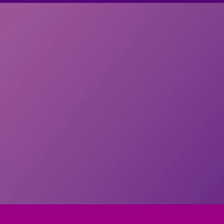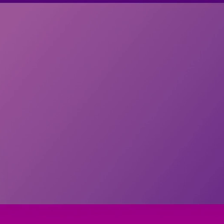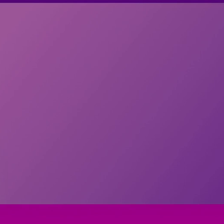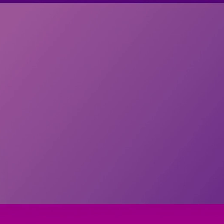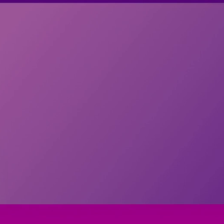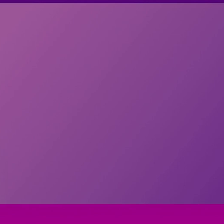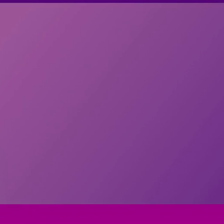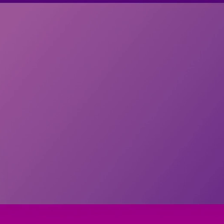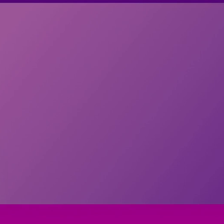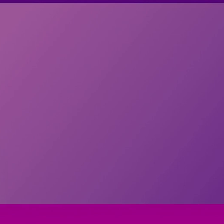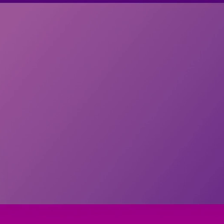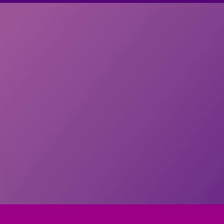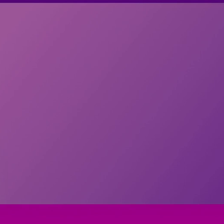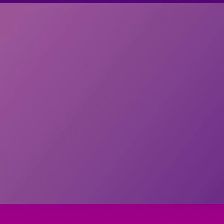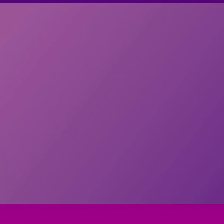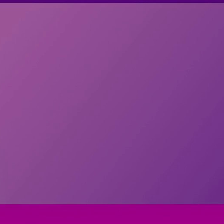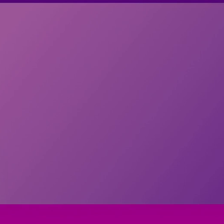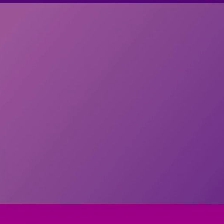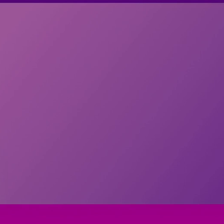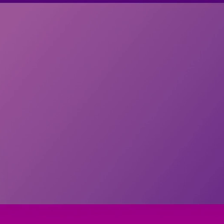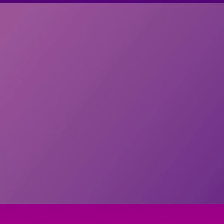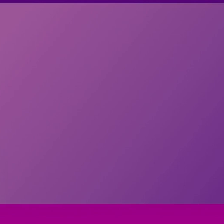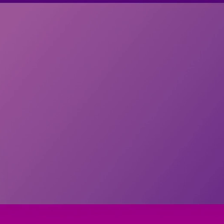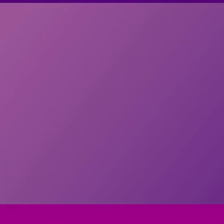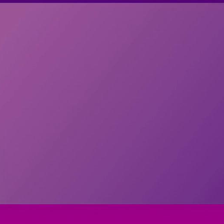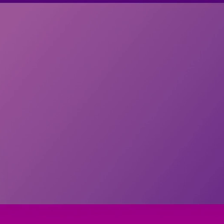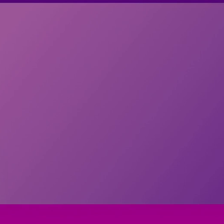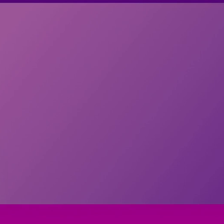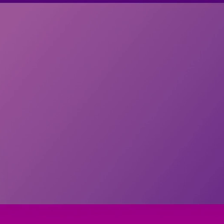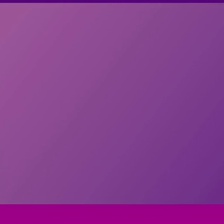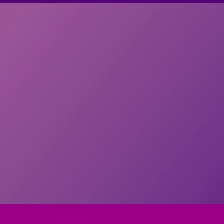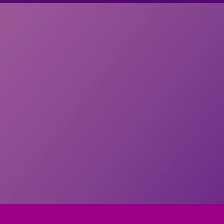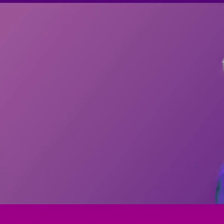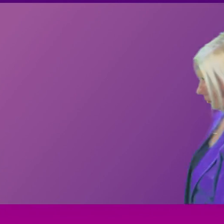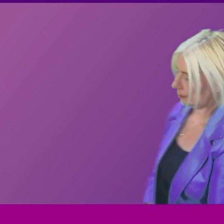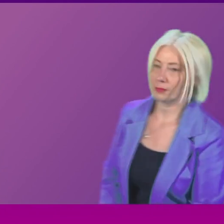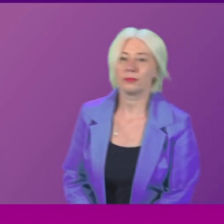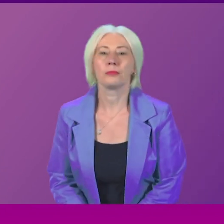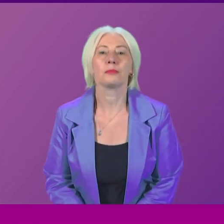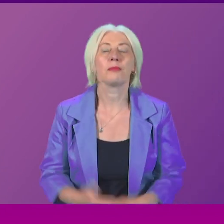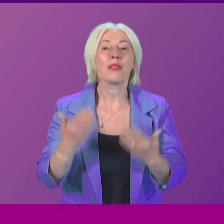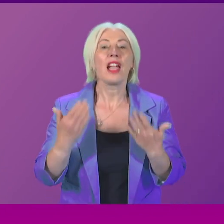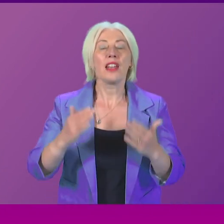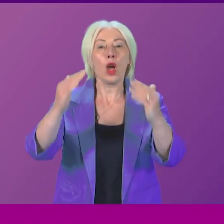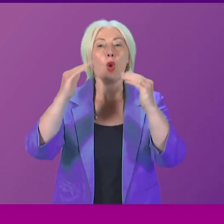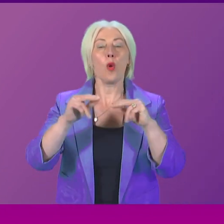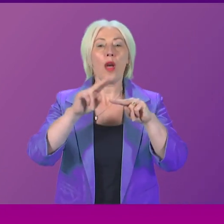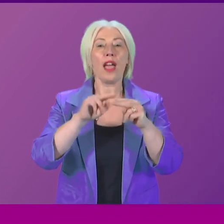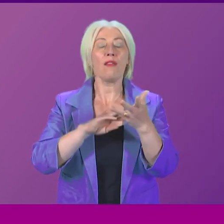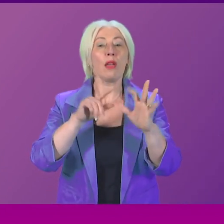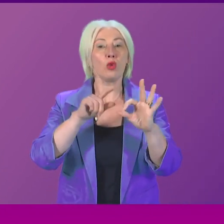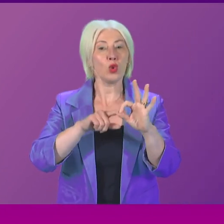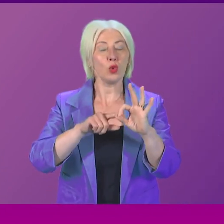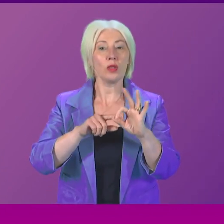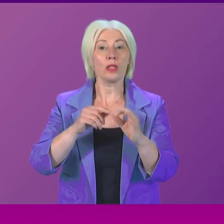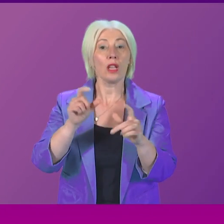Thank you. That concludes general questions. next item of business is First Minister's questions. At question number one, I